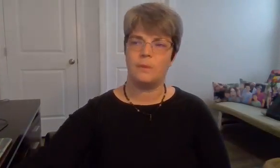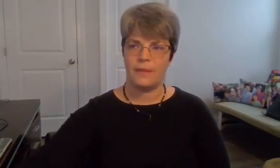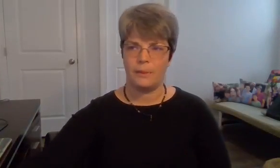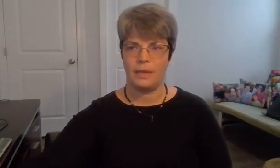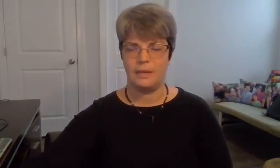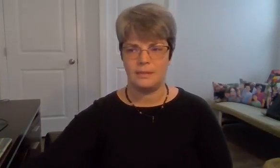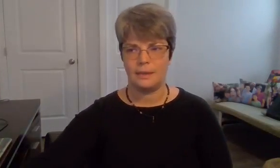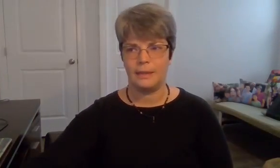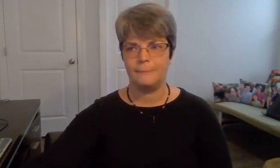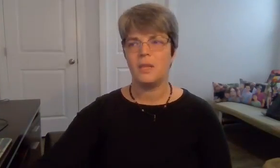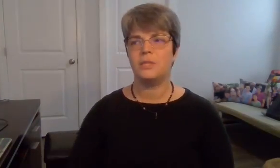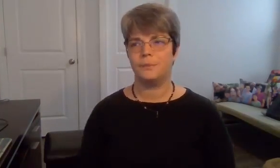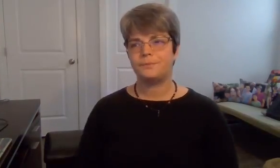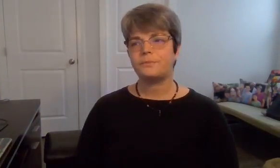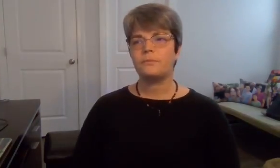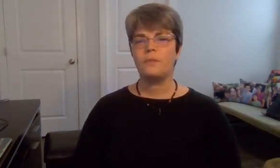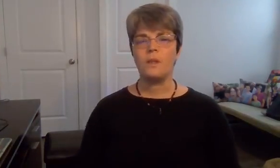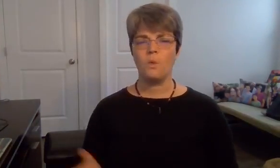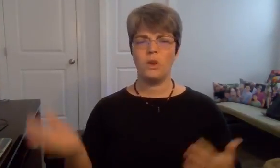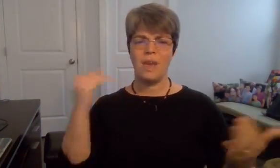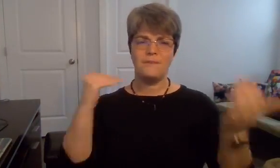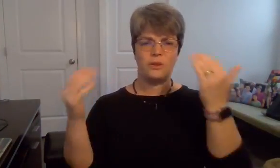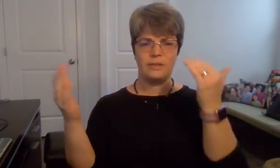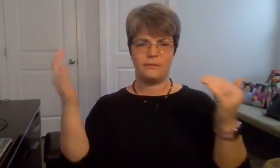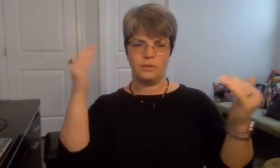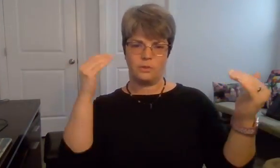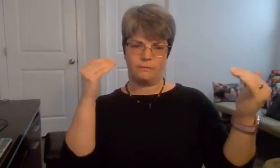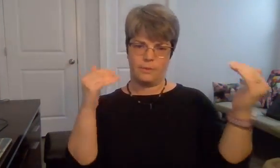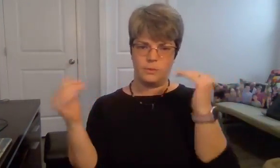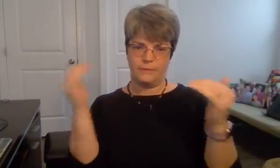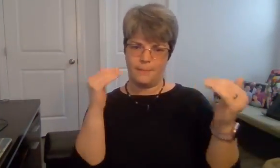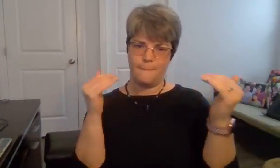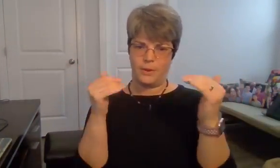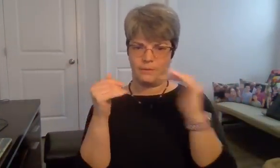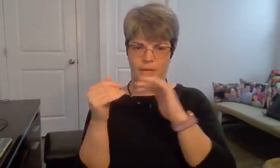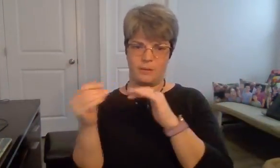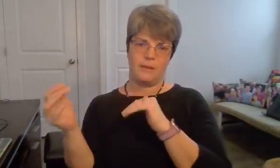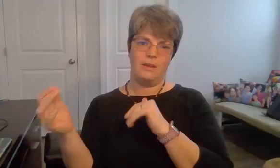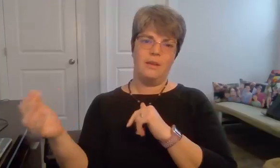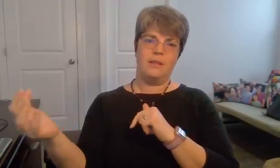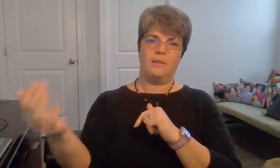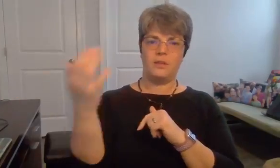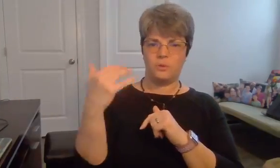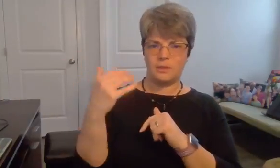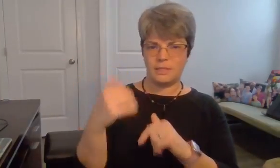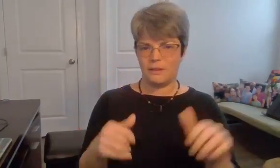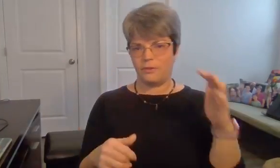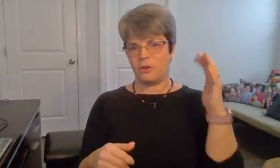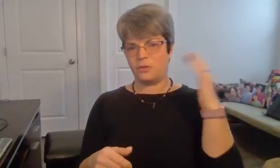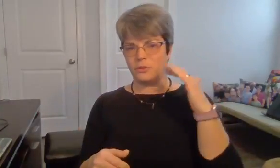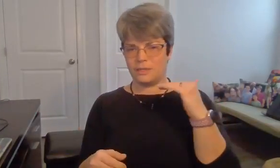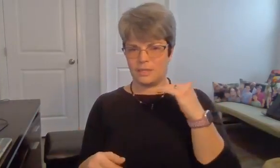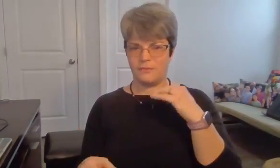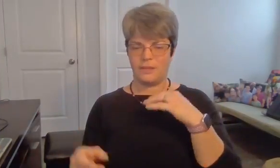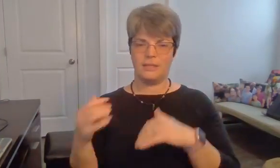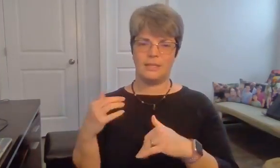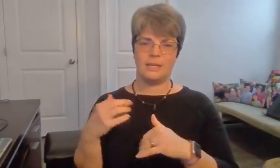well that way kinesthetically. So when you had all these different sort of modes of input, right? You have the visual stuff, the auditory stuff, the kinesthetic stuff.